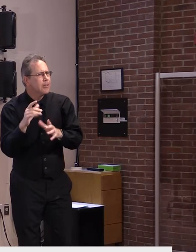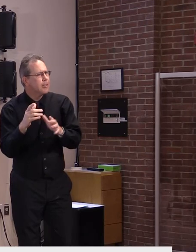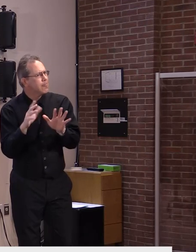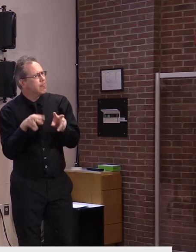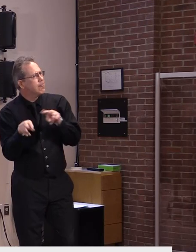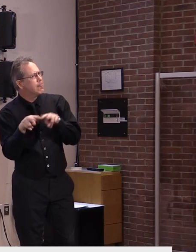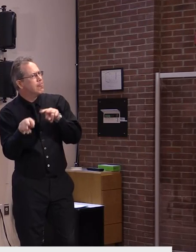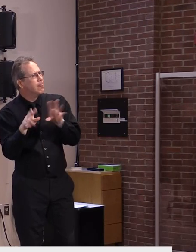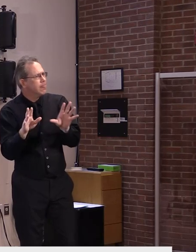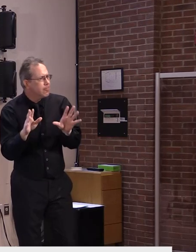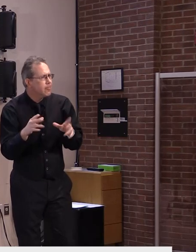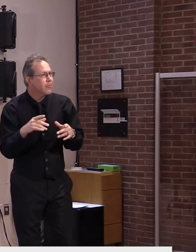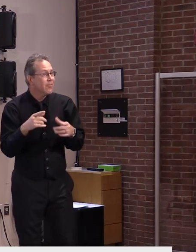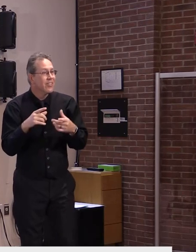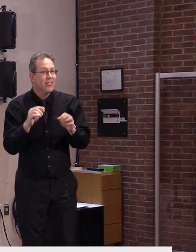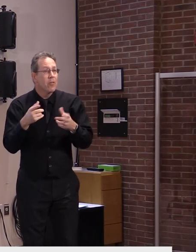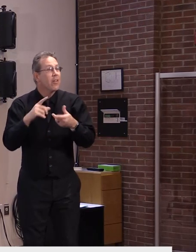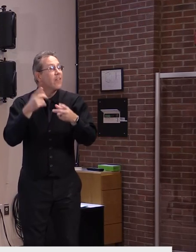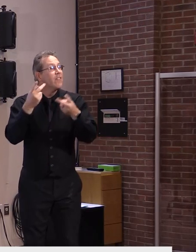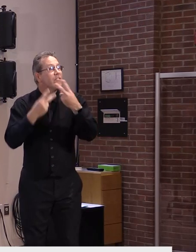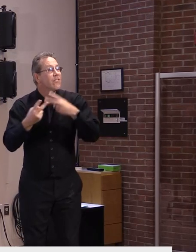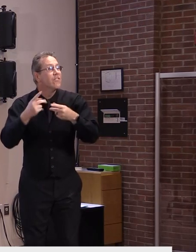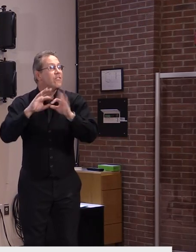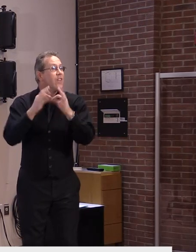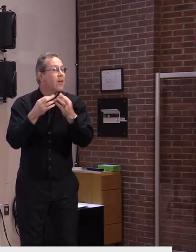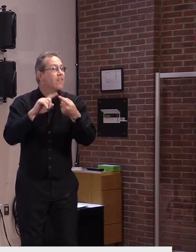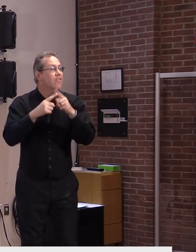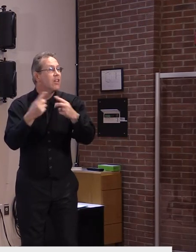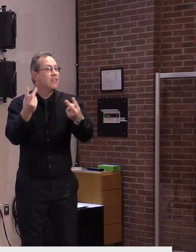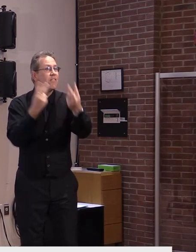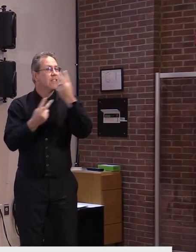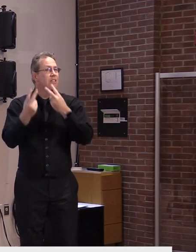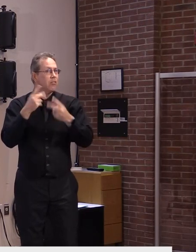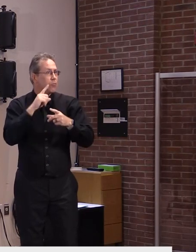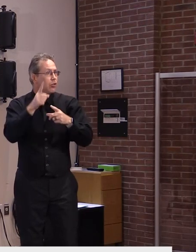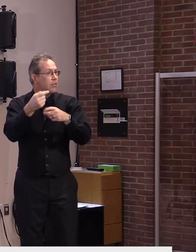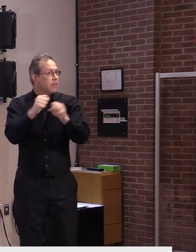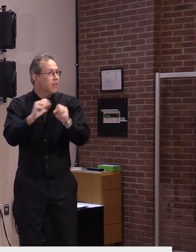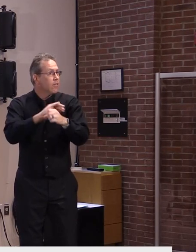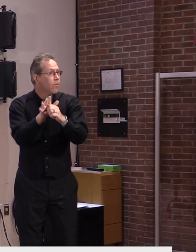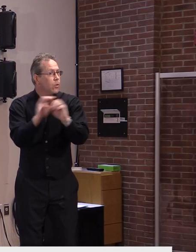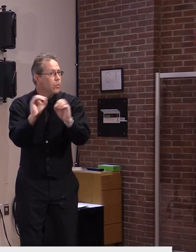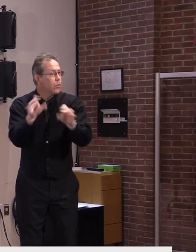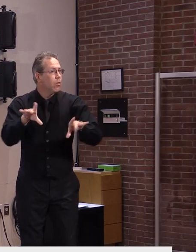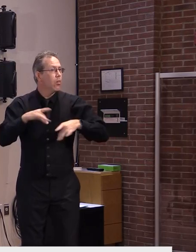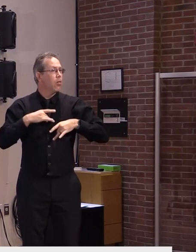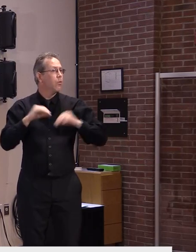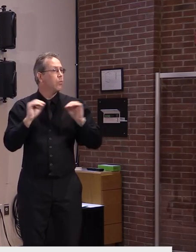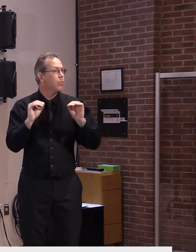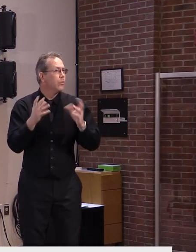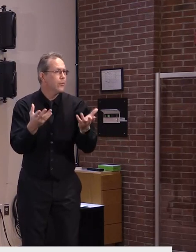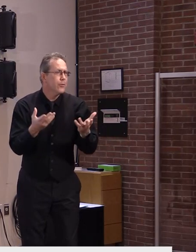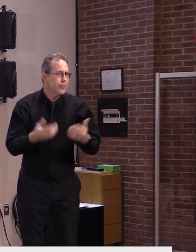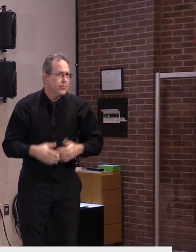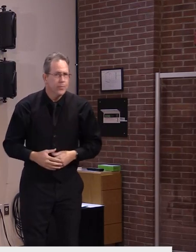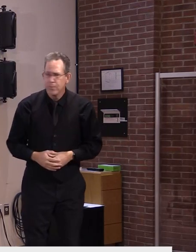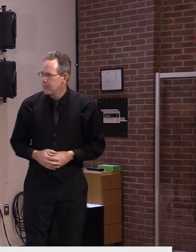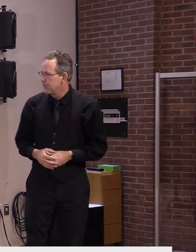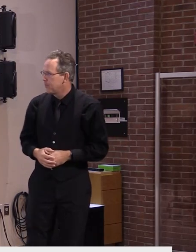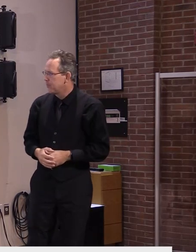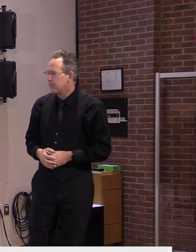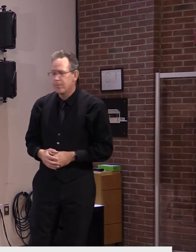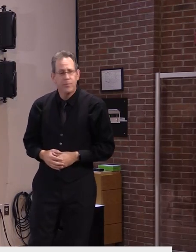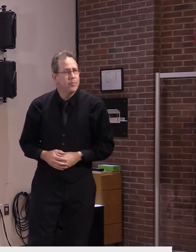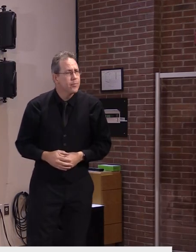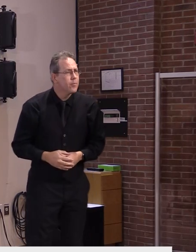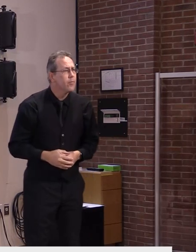see them. Those that are eligible for boosters, certainly important to do that and get boosted, or even get your initial vaccine as